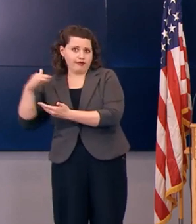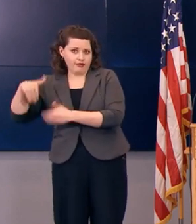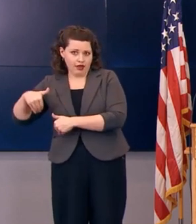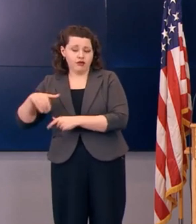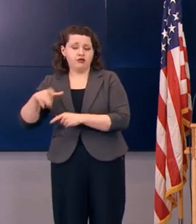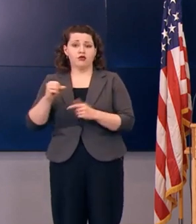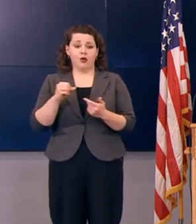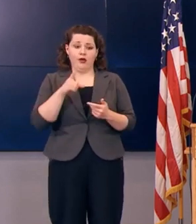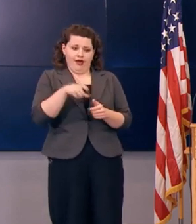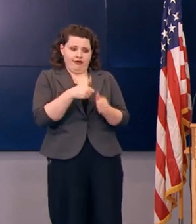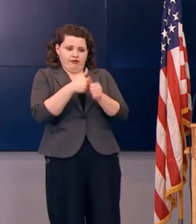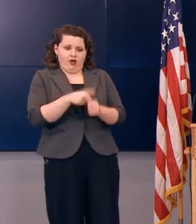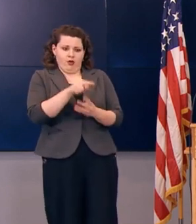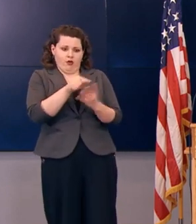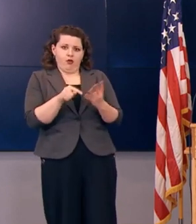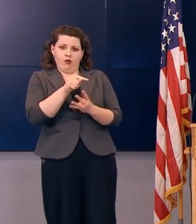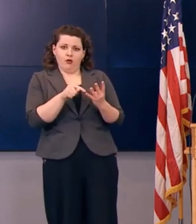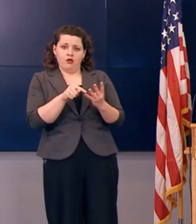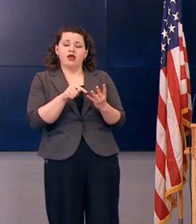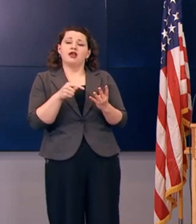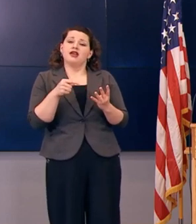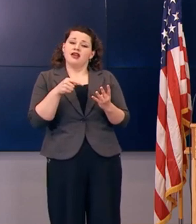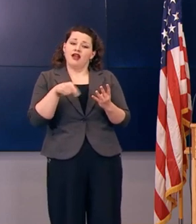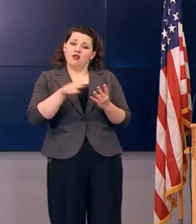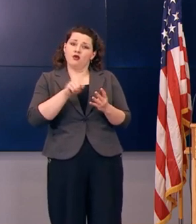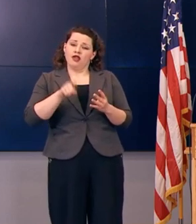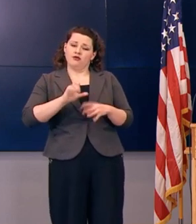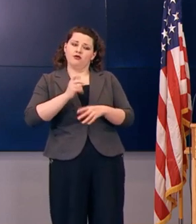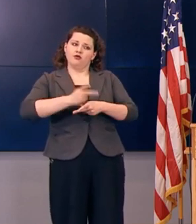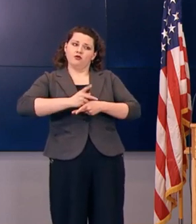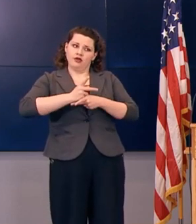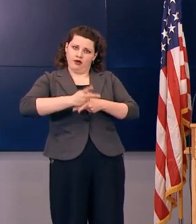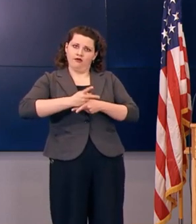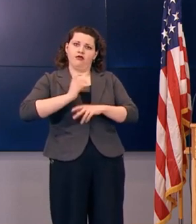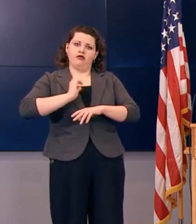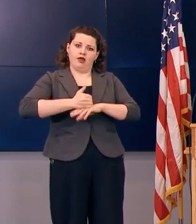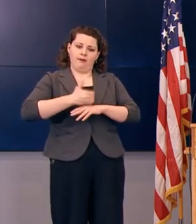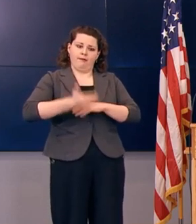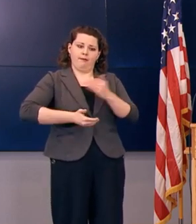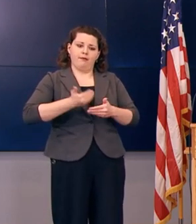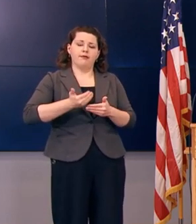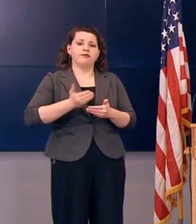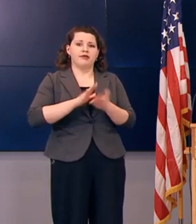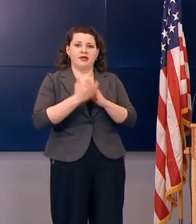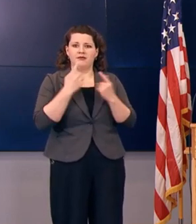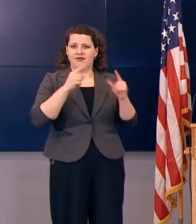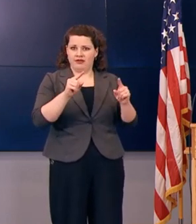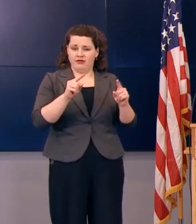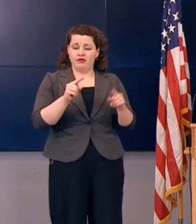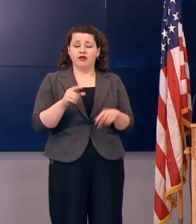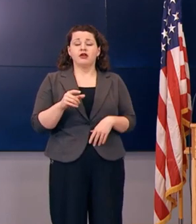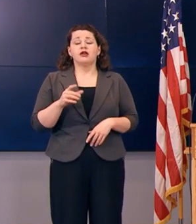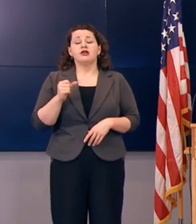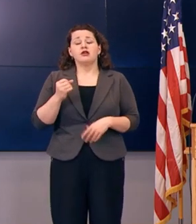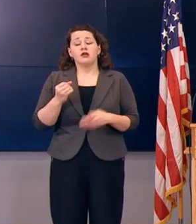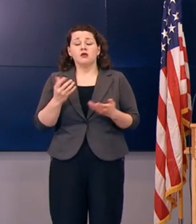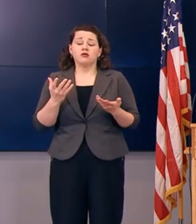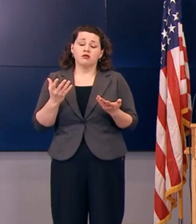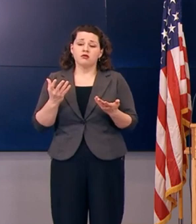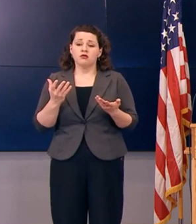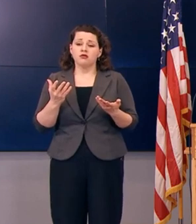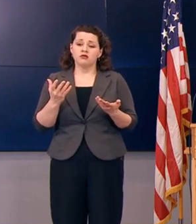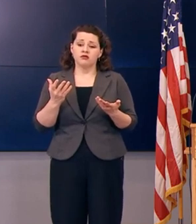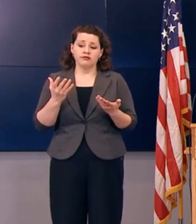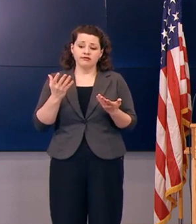these strategies have to be put in place carefully and consistently in order for them to be effective. And so in some ways, it wouldn't